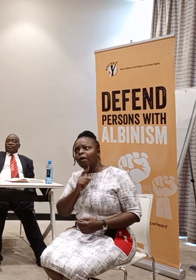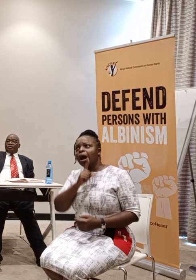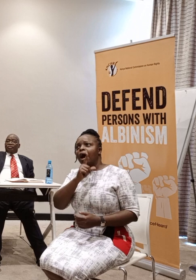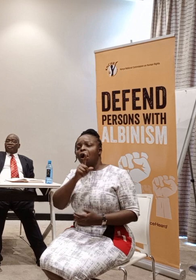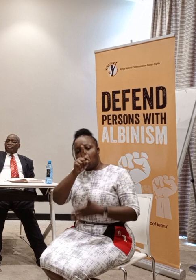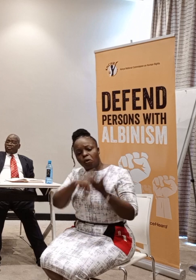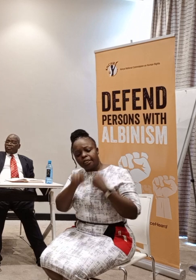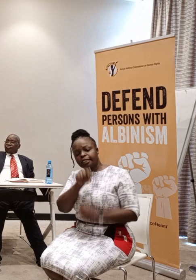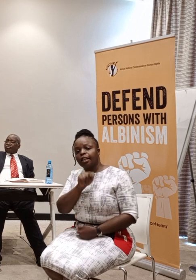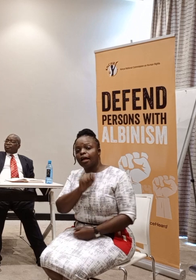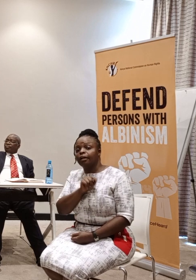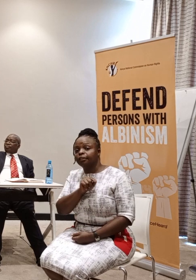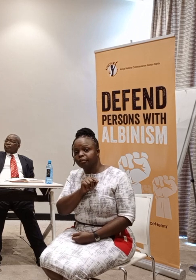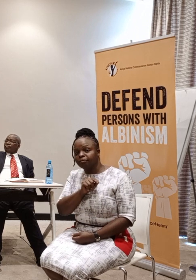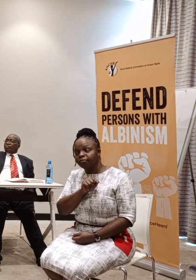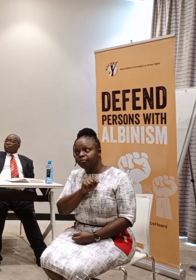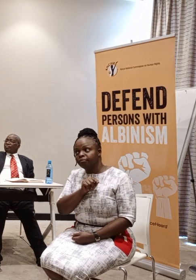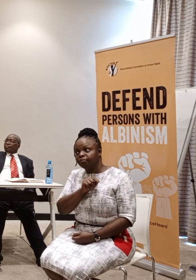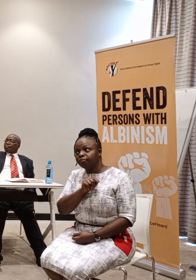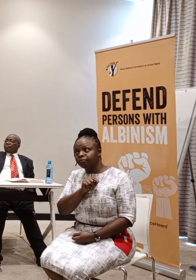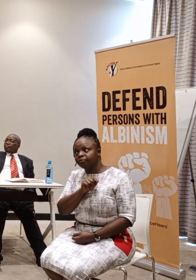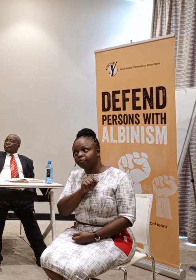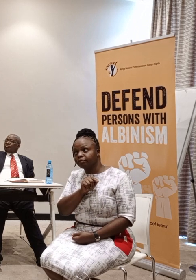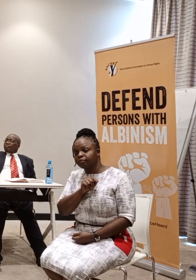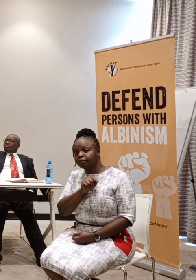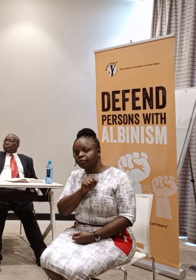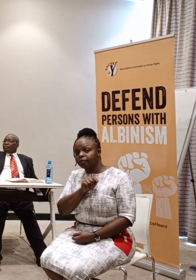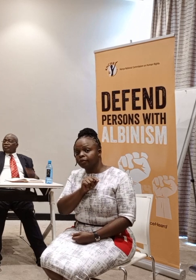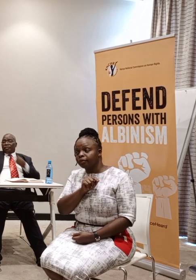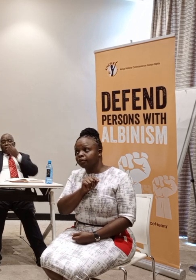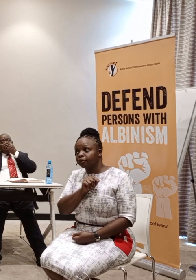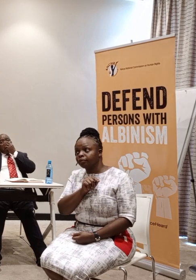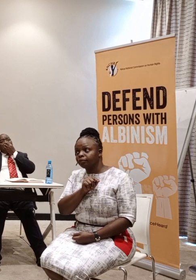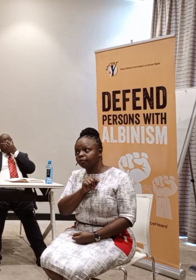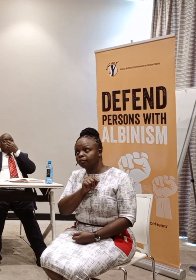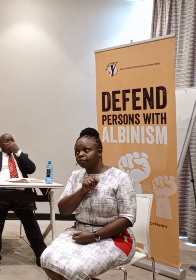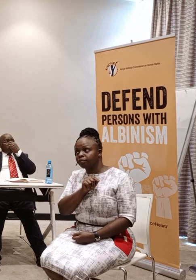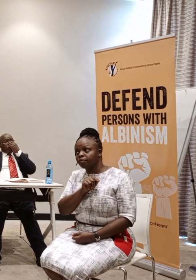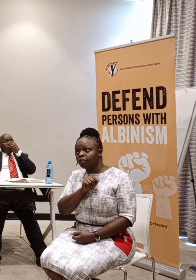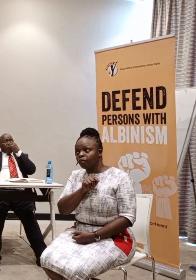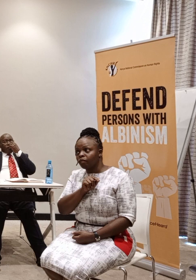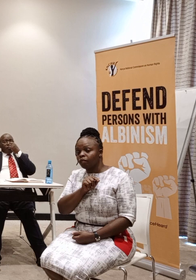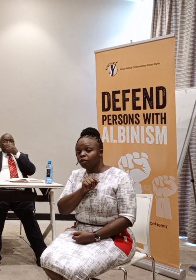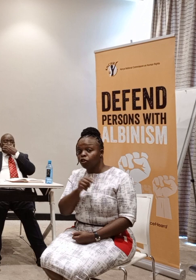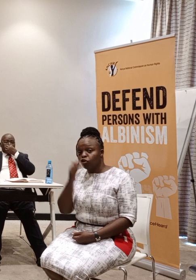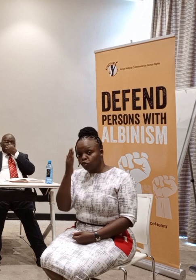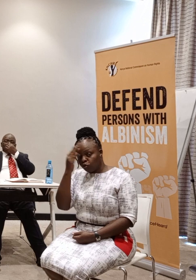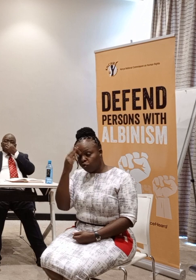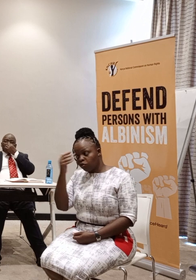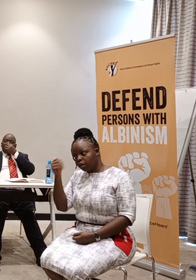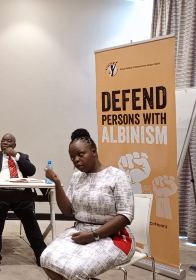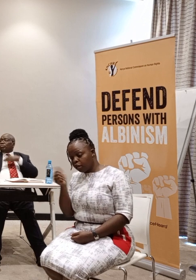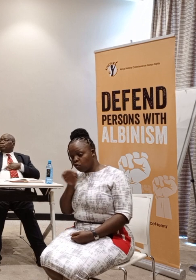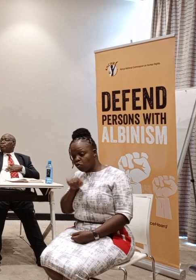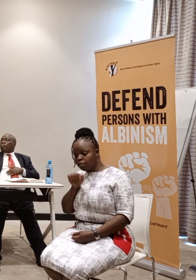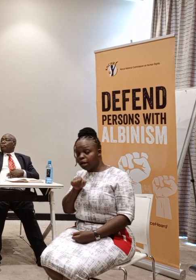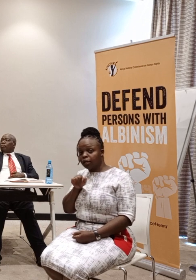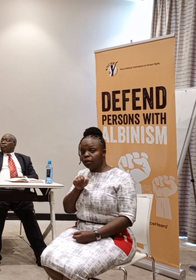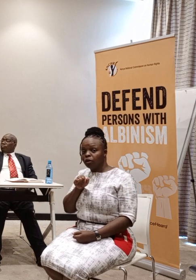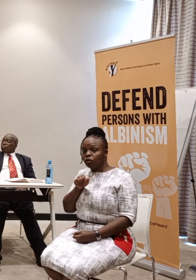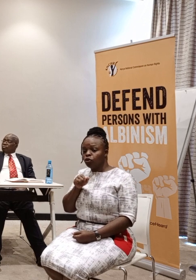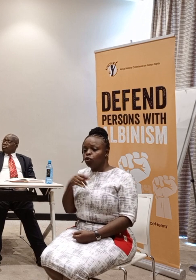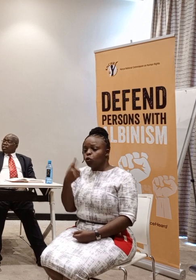Tuko pamoja? And she did not, you remember, any woman who has given birth can tell that process